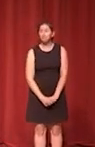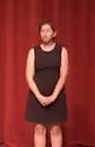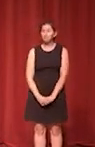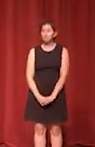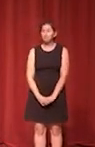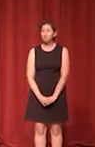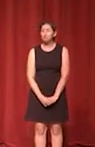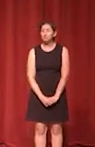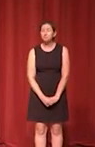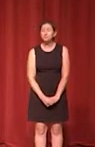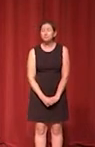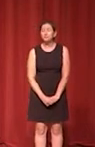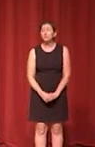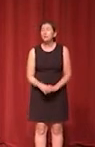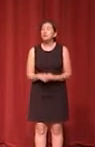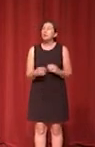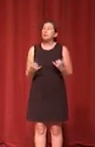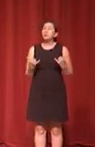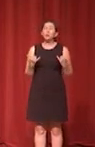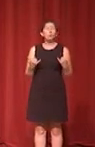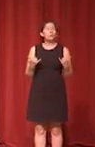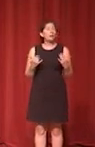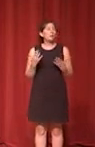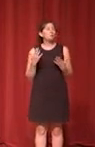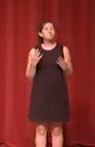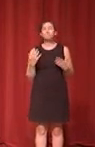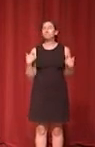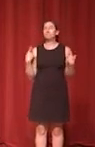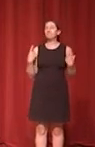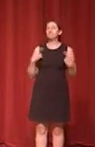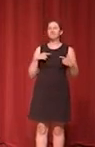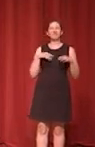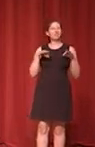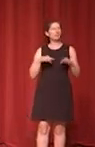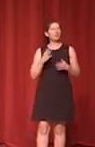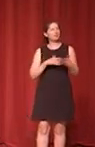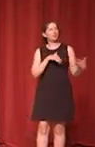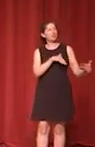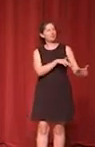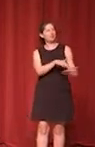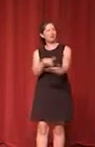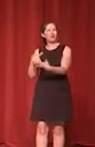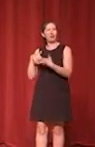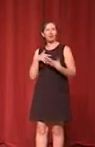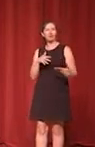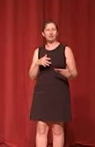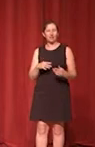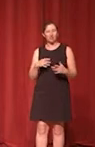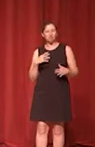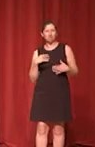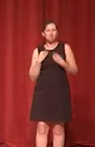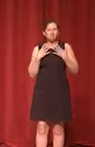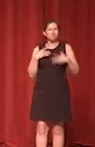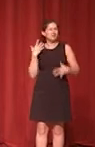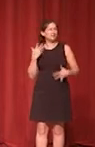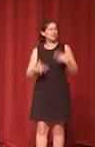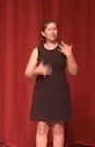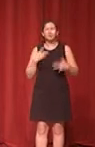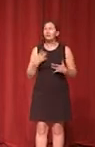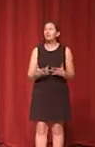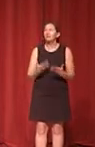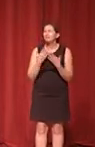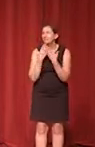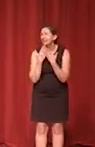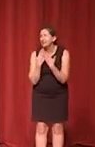I'm going to go over some of the studies that have generated a lot of our excitement. And again, these studies, I really want to thank all the participants